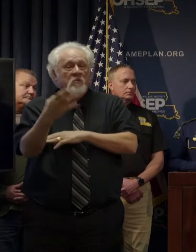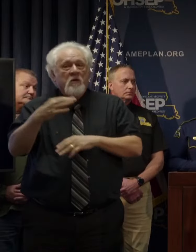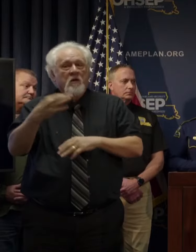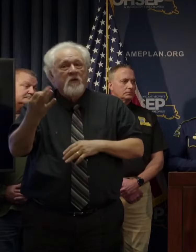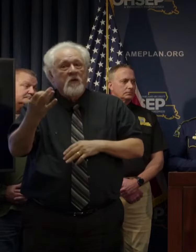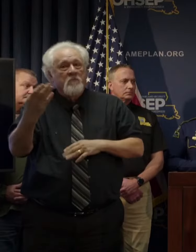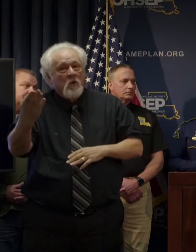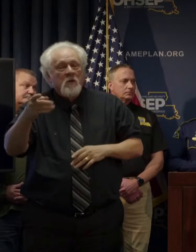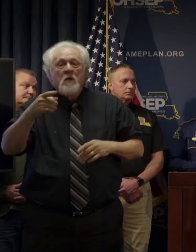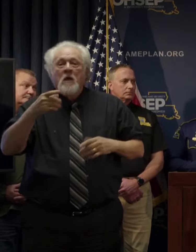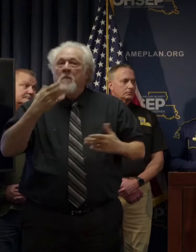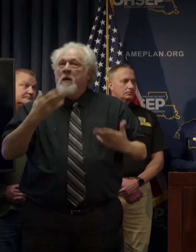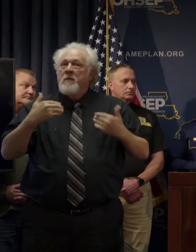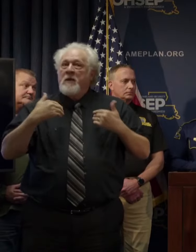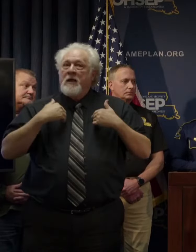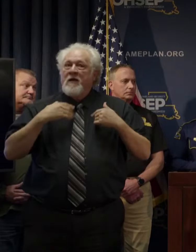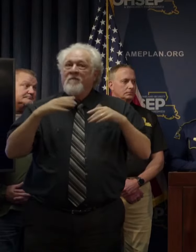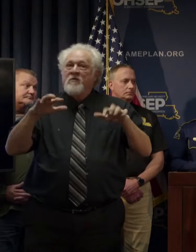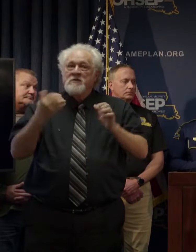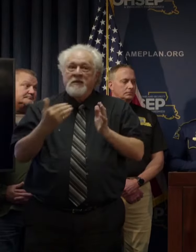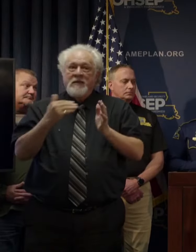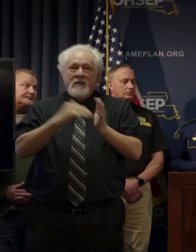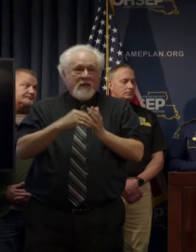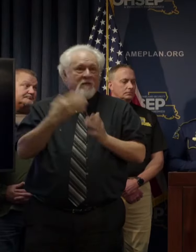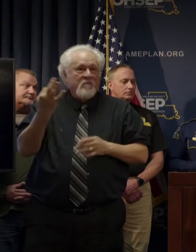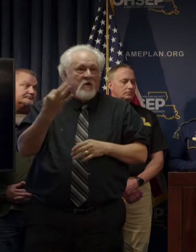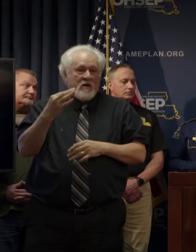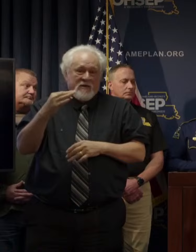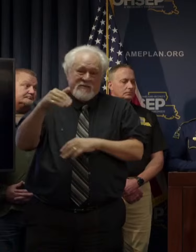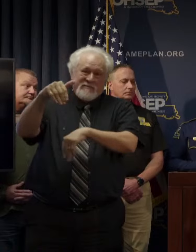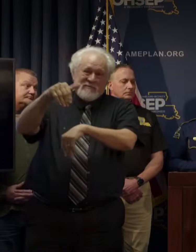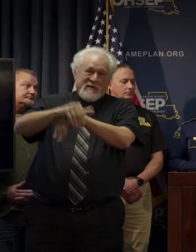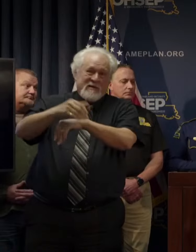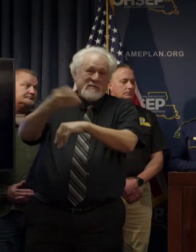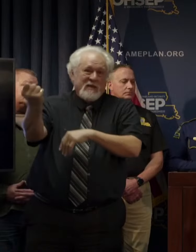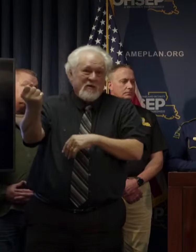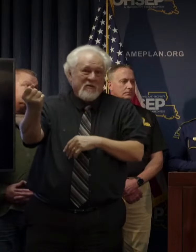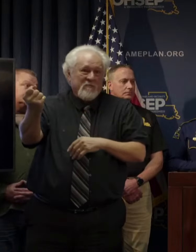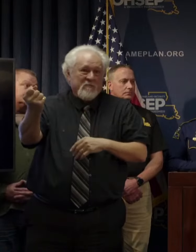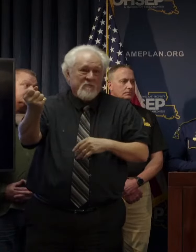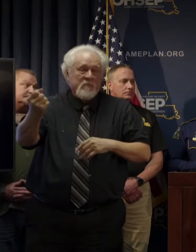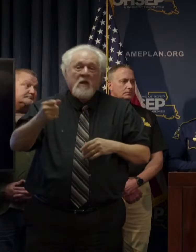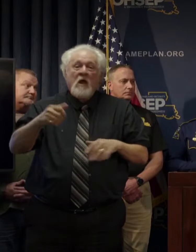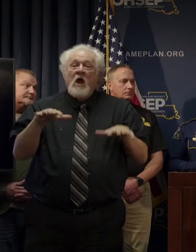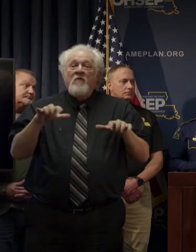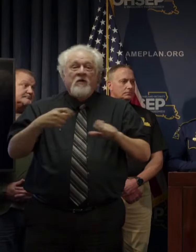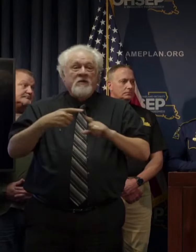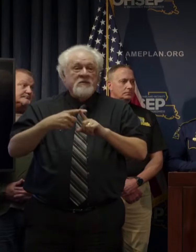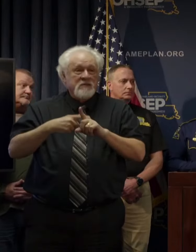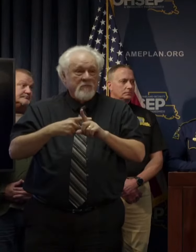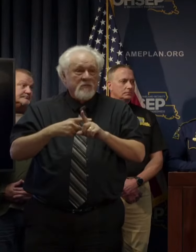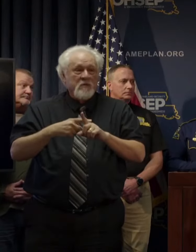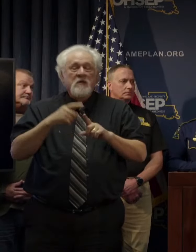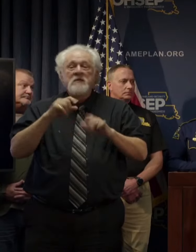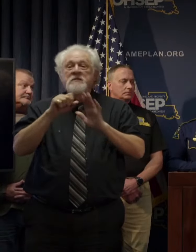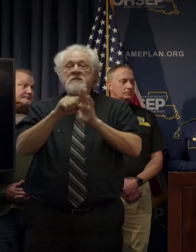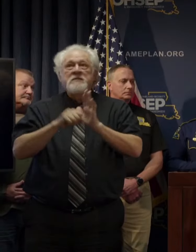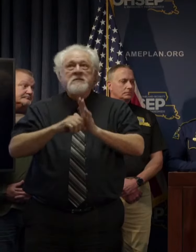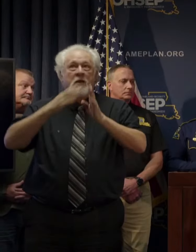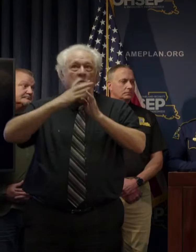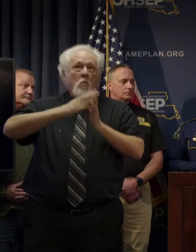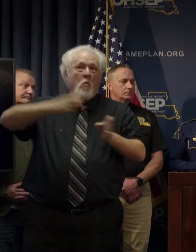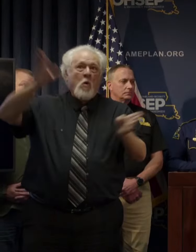and some of you could have freezes again, even late Friday into early Saturday. The freezing temperatures are going to be a statewide